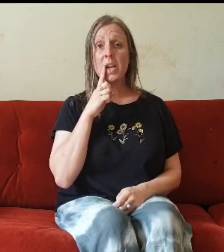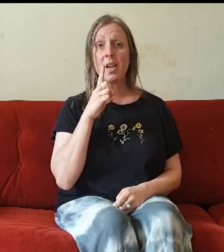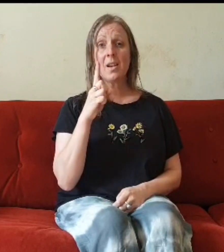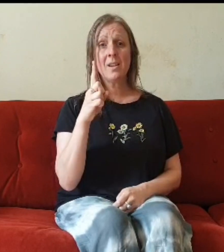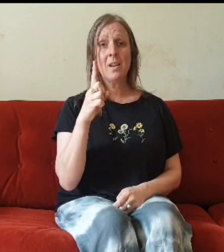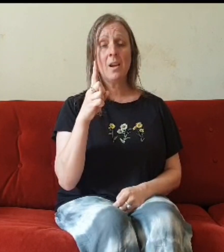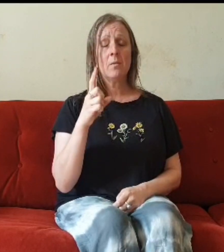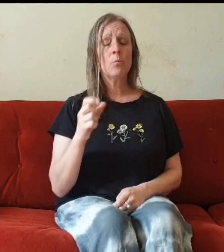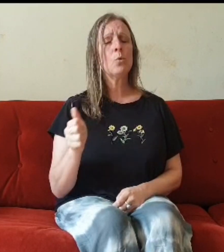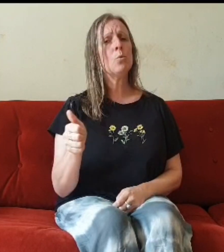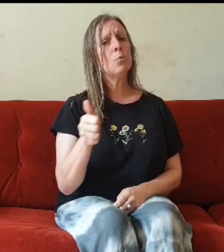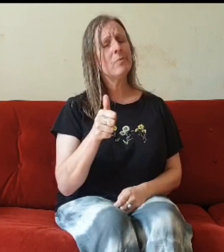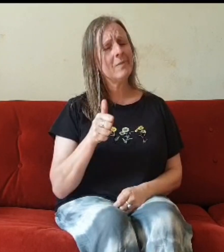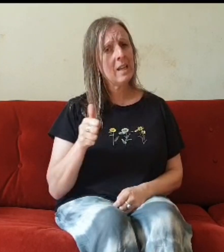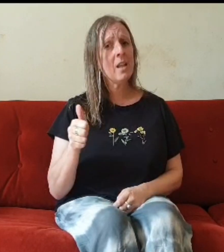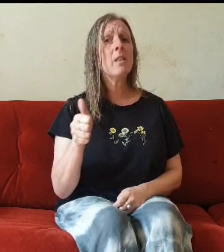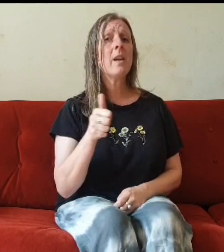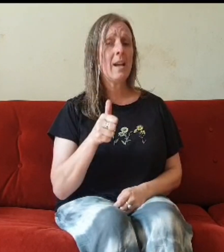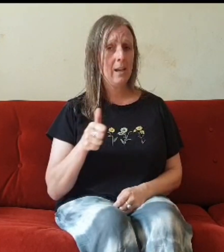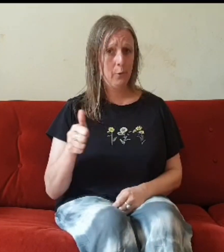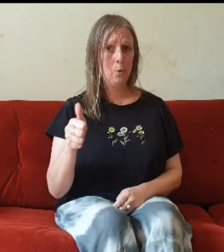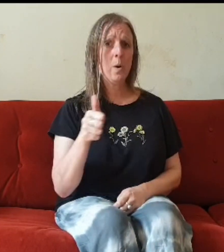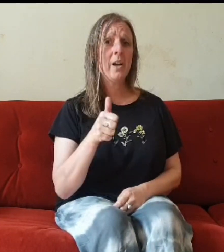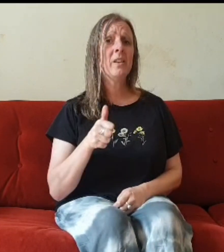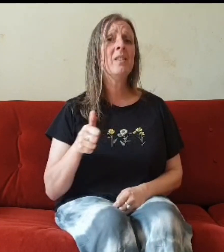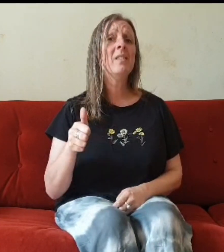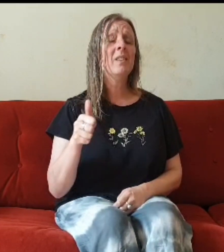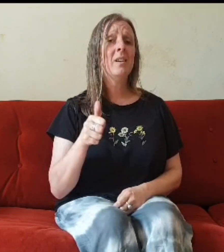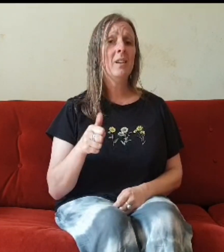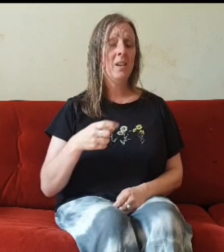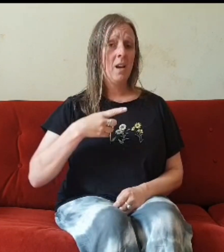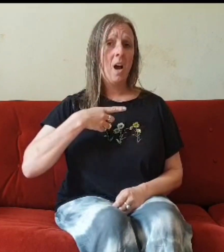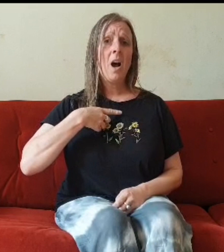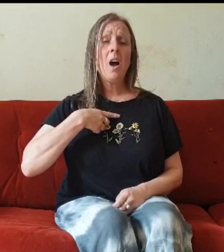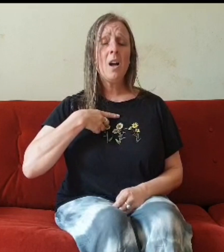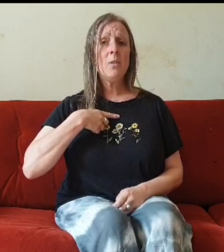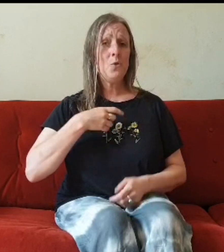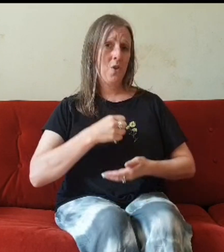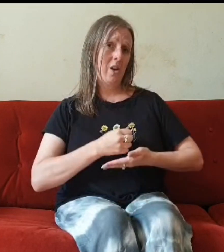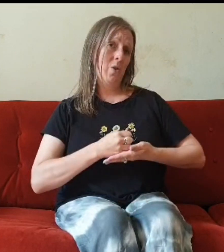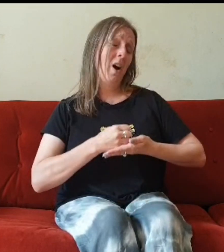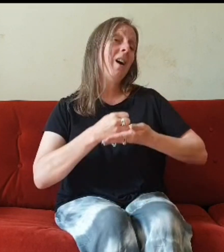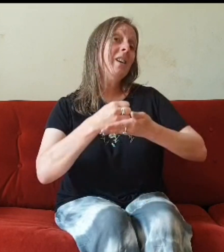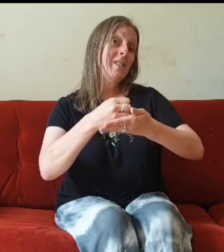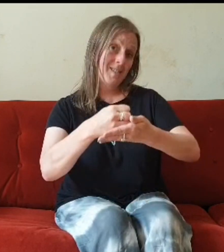say, there, little one, I'll dry your eyes.